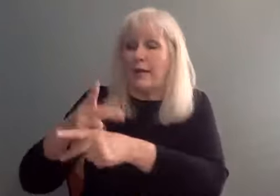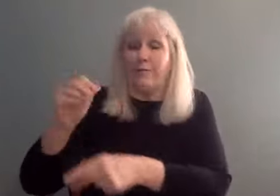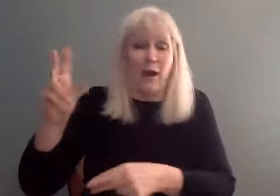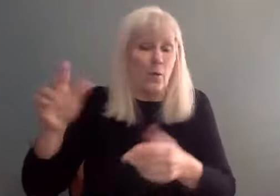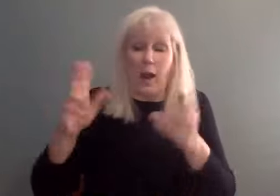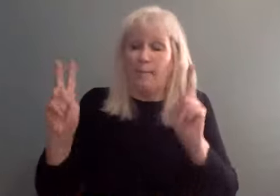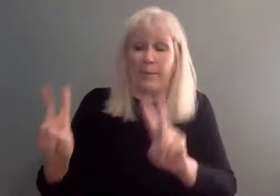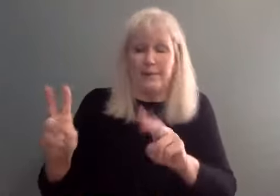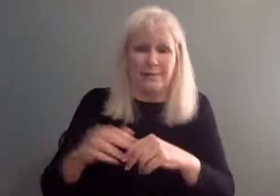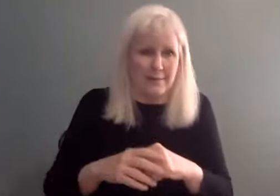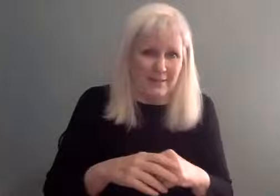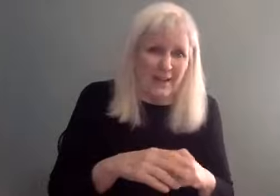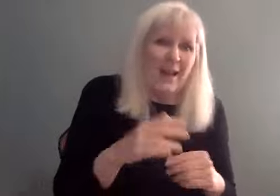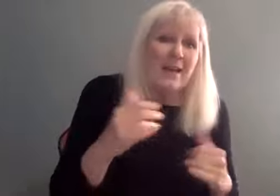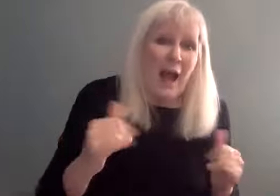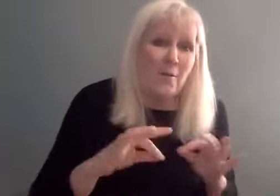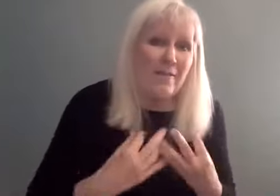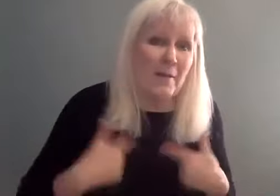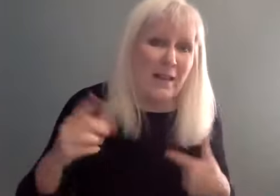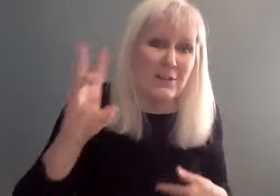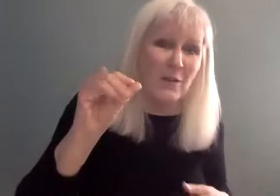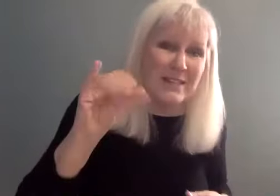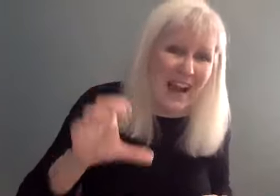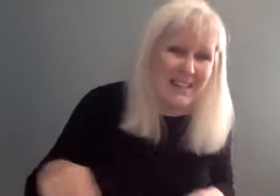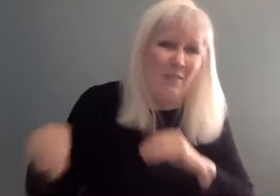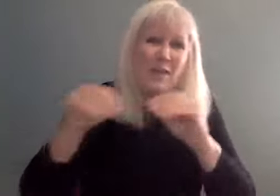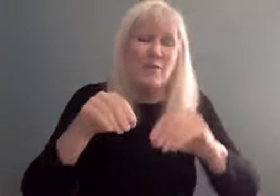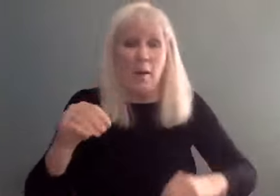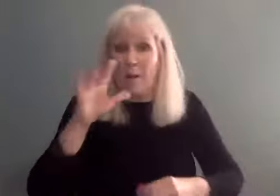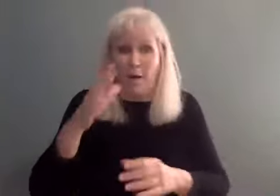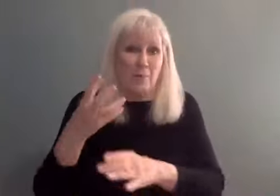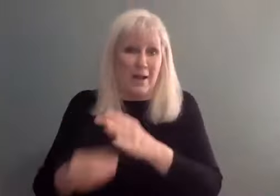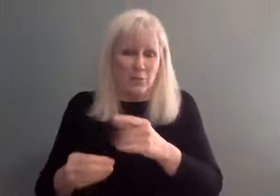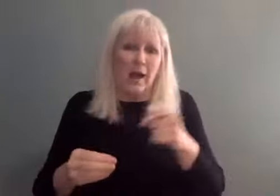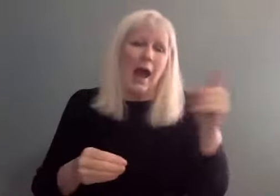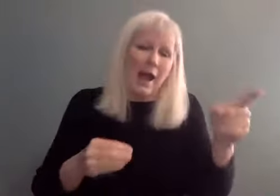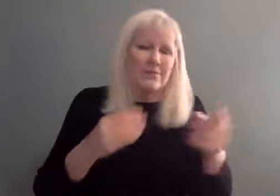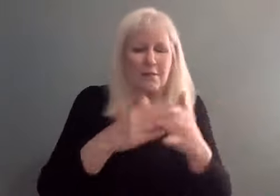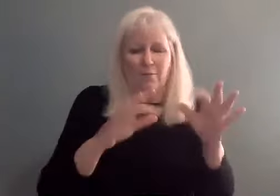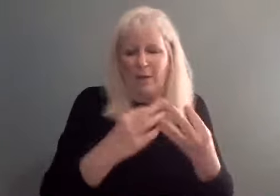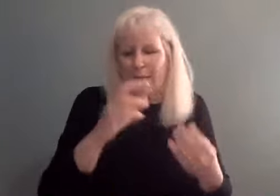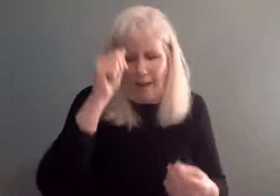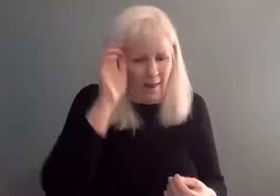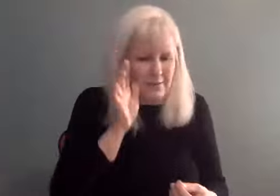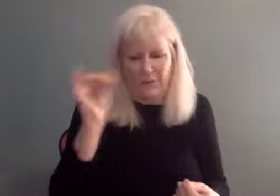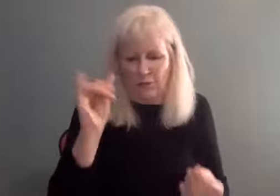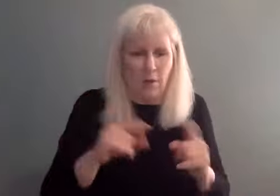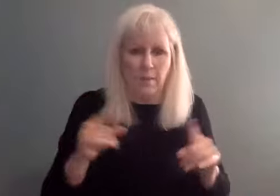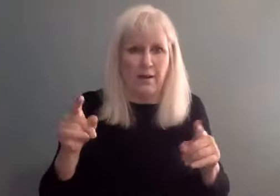from Wisconsin. That's where they all are after my mother passed away. Well, I have some in Alaska too, but because they have cheese. It just seemed